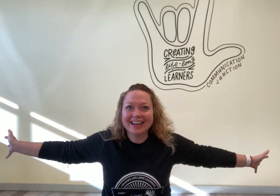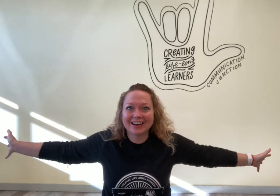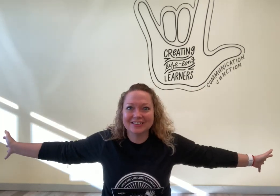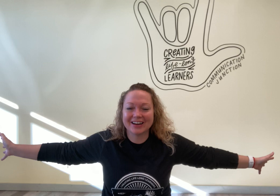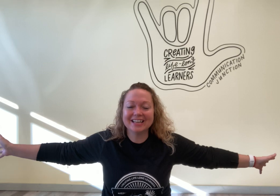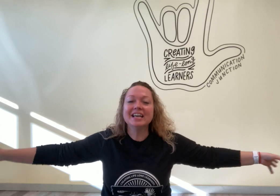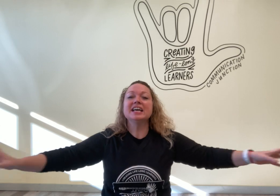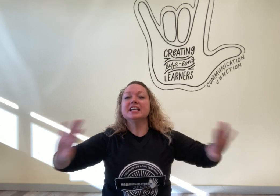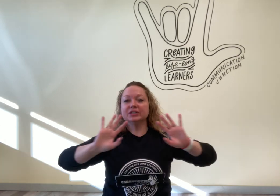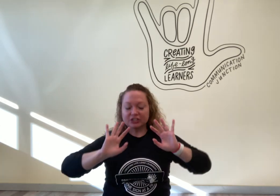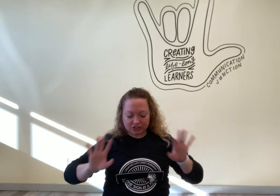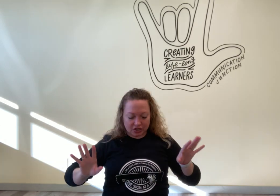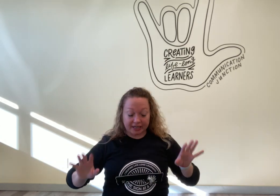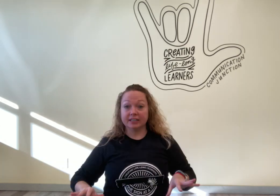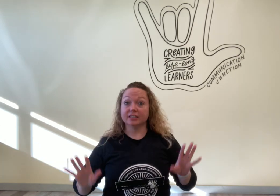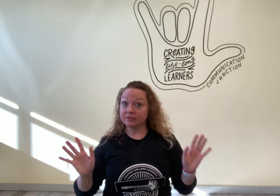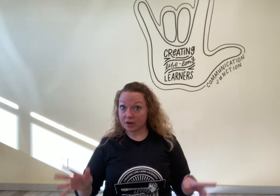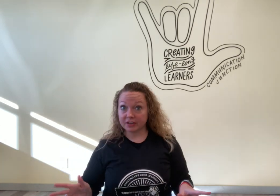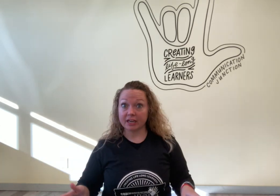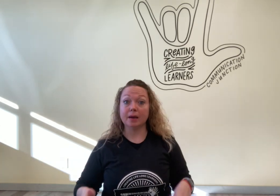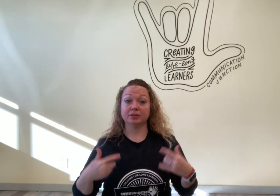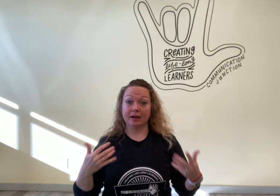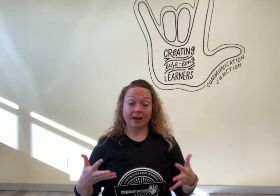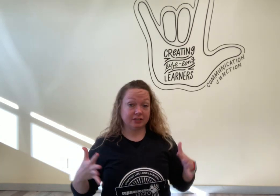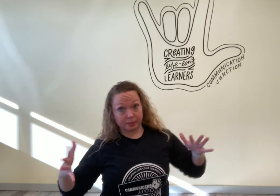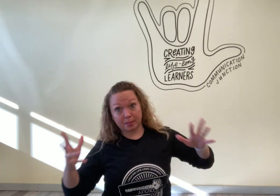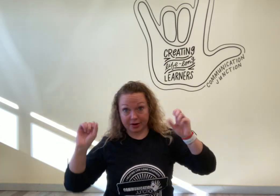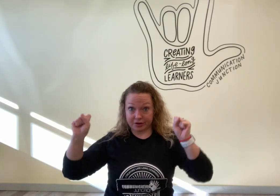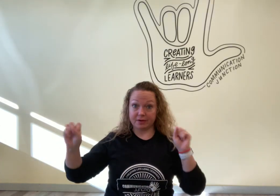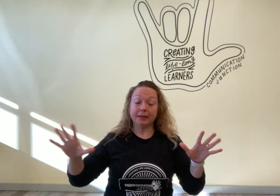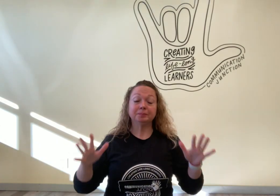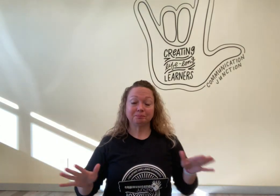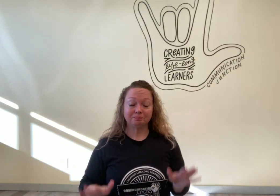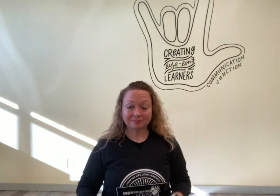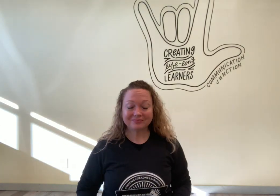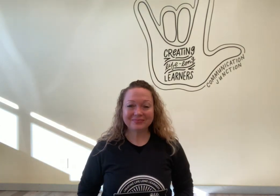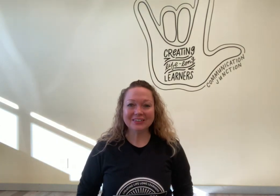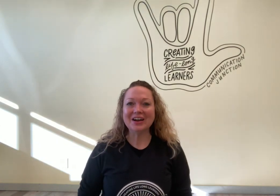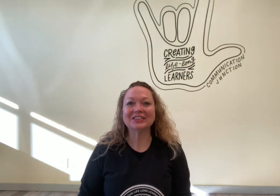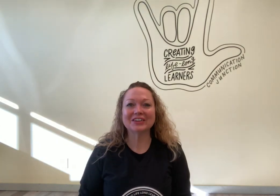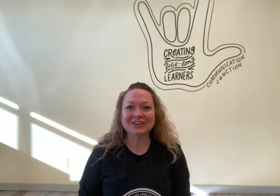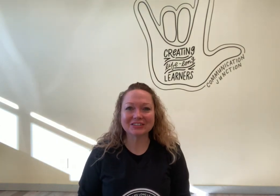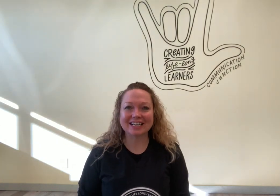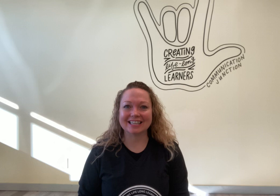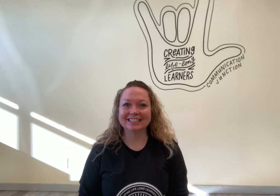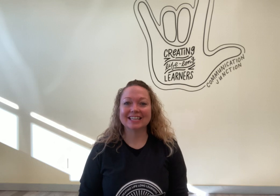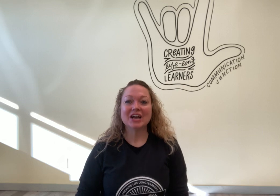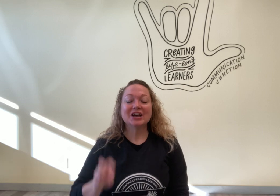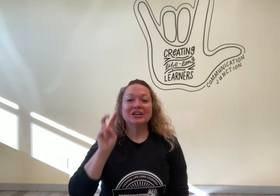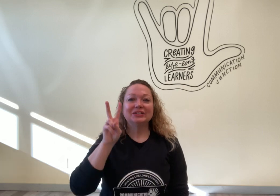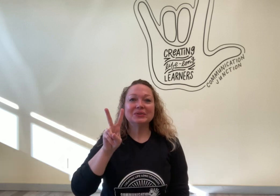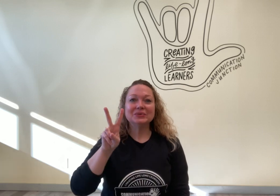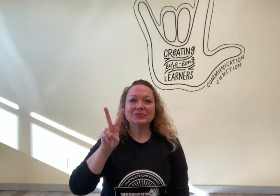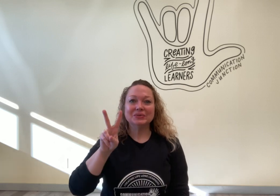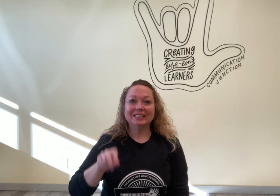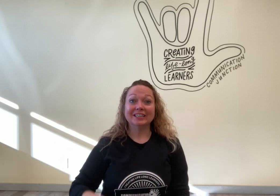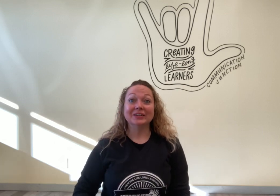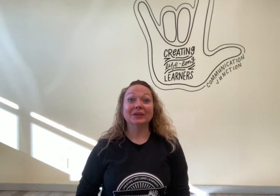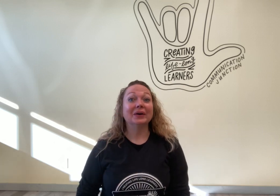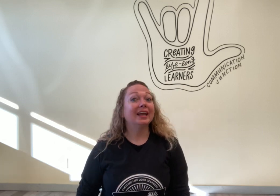you ready? Here's the song, and it does involve getting up, so I have to get prepared. Are you ready? All right, the song goes like this. 2 little